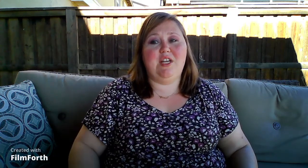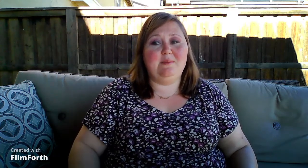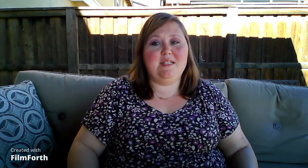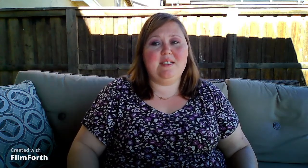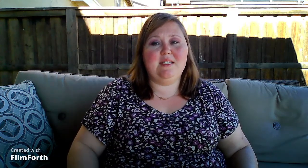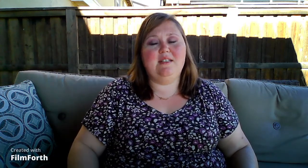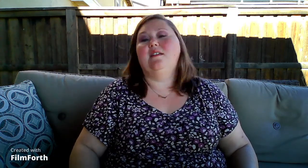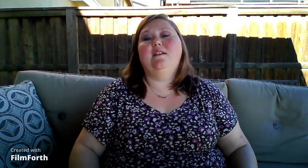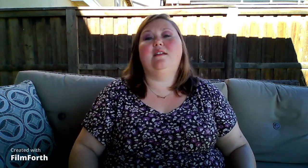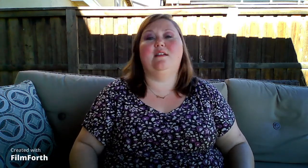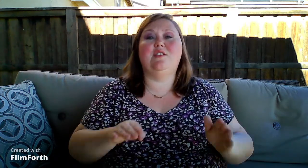Shaped